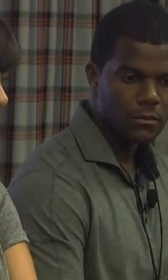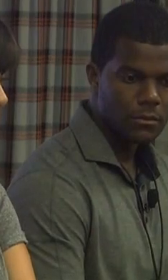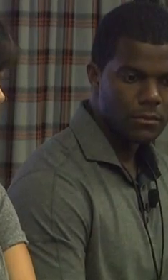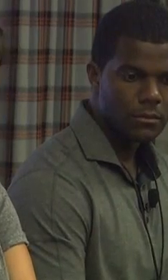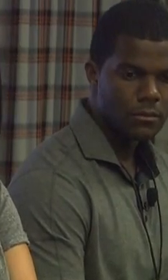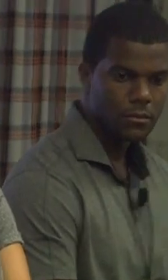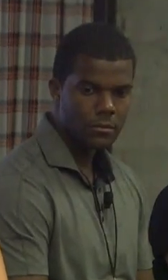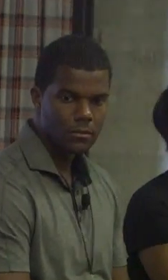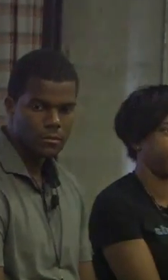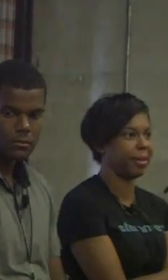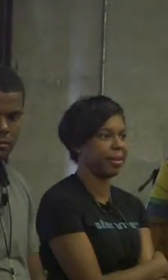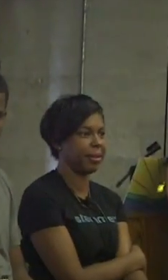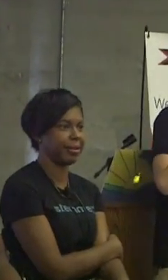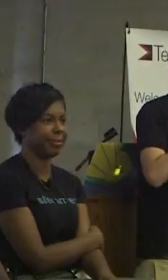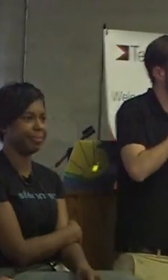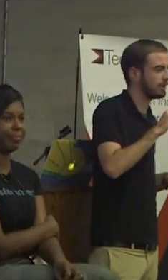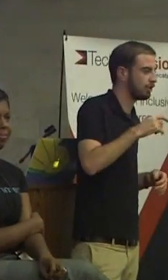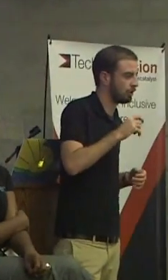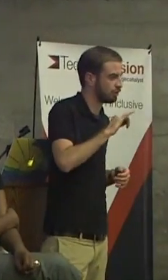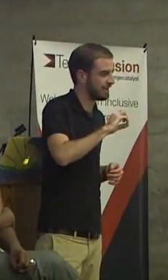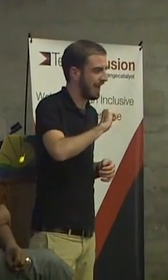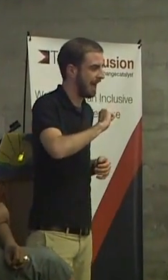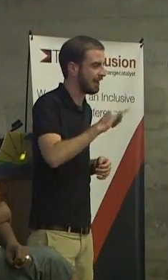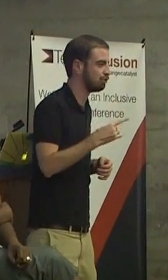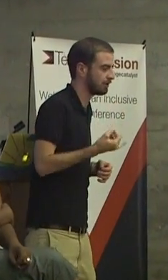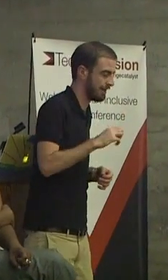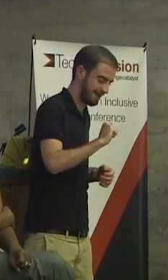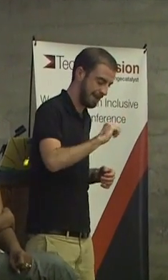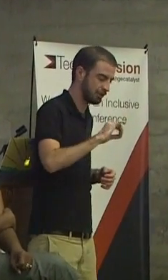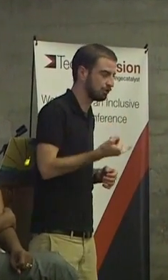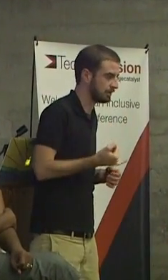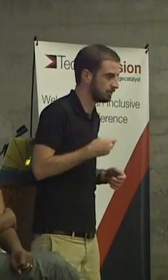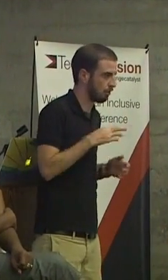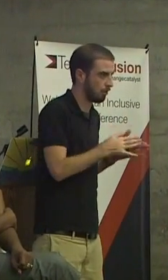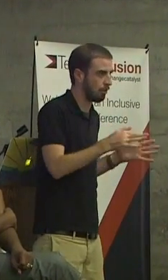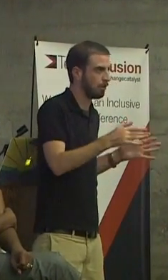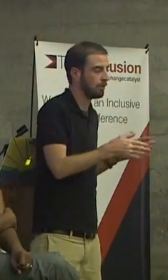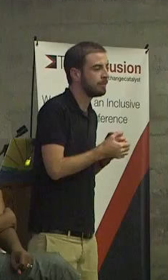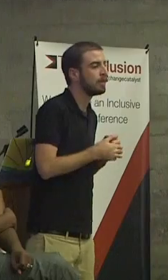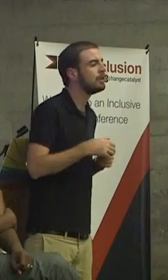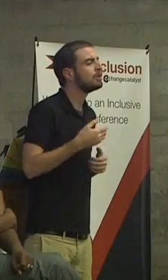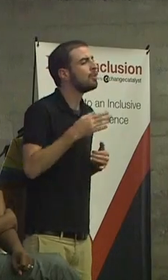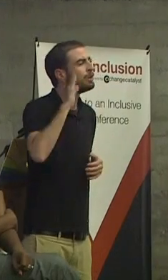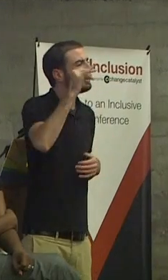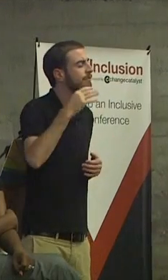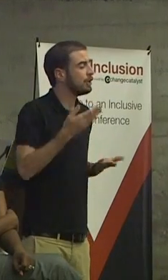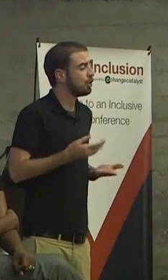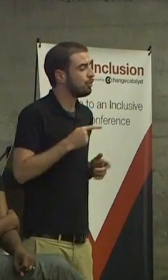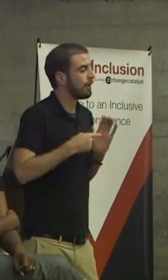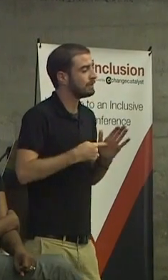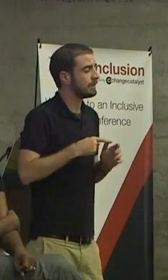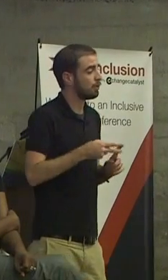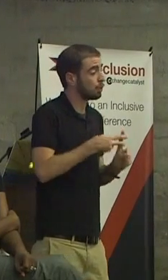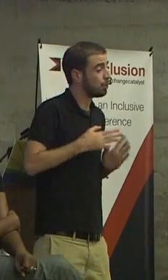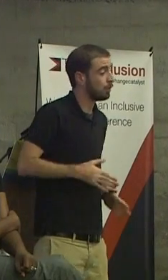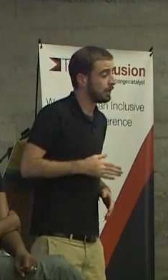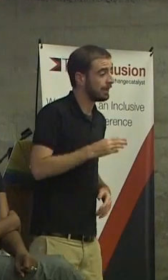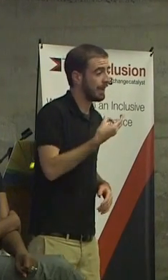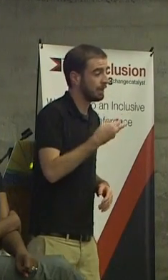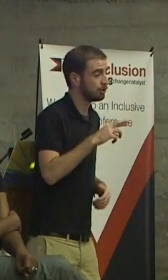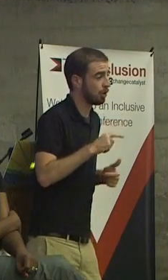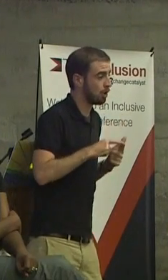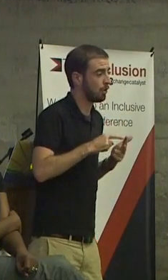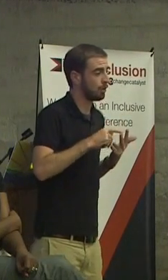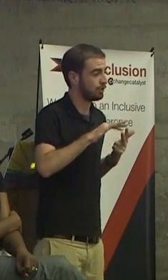adjective. Fascinating. Raise your hand if in here you represent recruiting, HR, or diversity functions at a